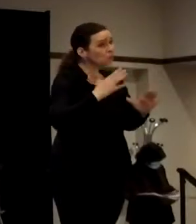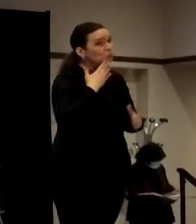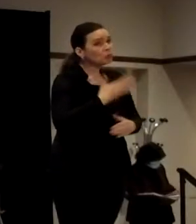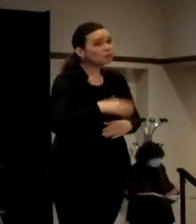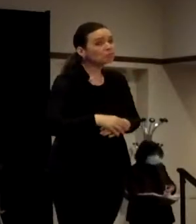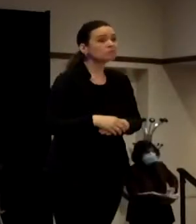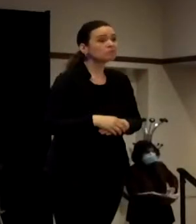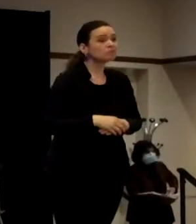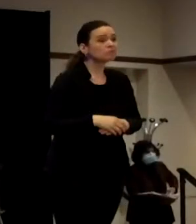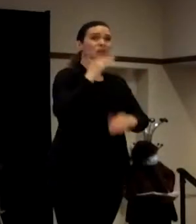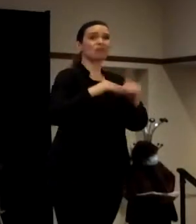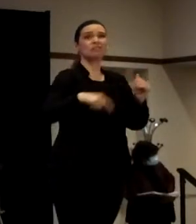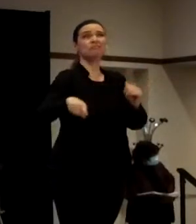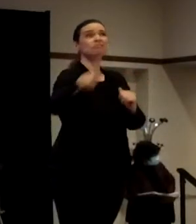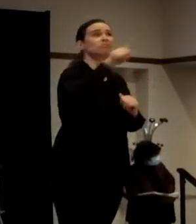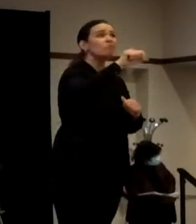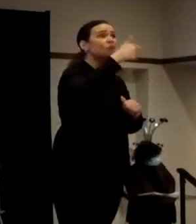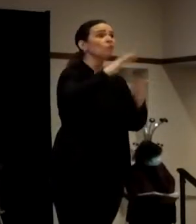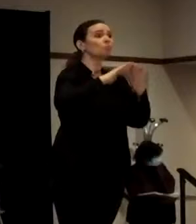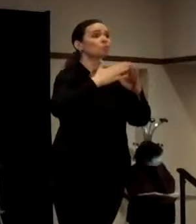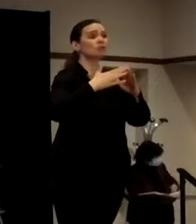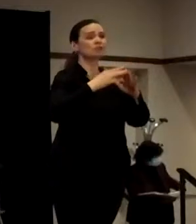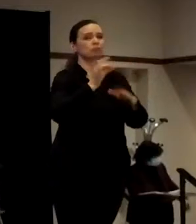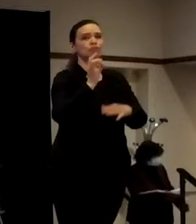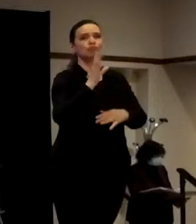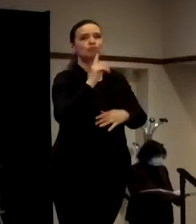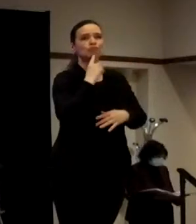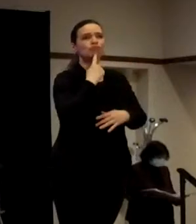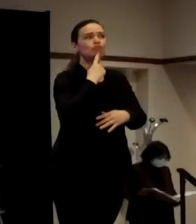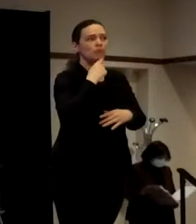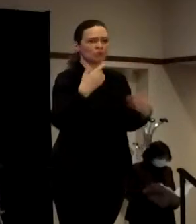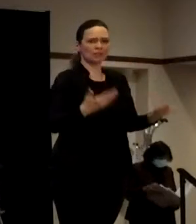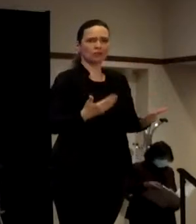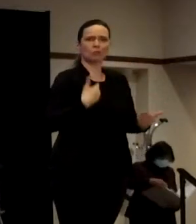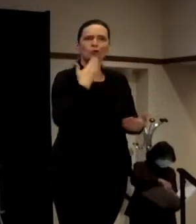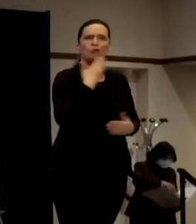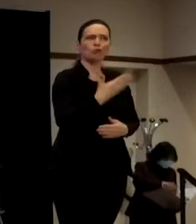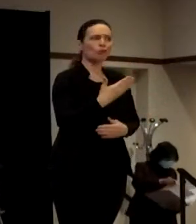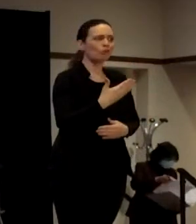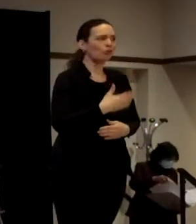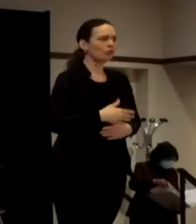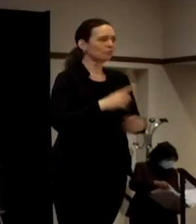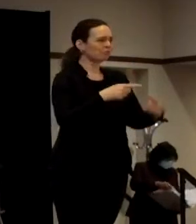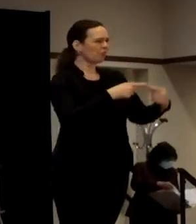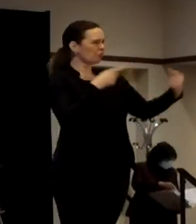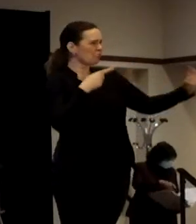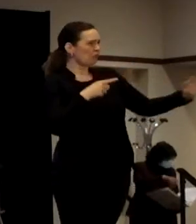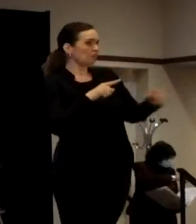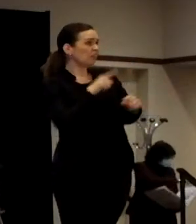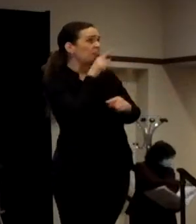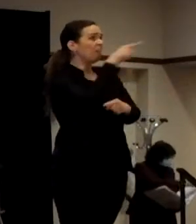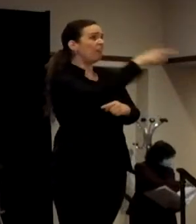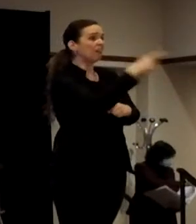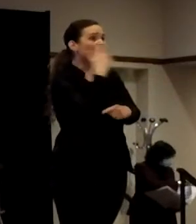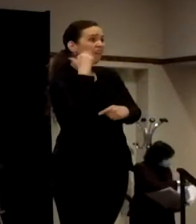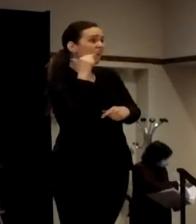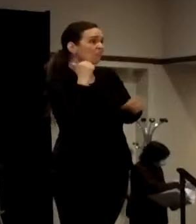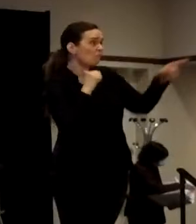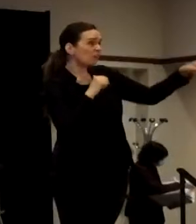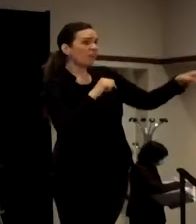So we're doing, and if you compare ourselves to areas across the country, we are blowing them out of the water. That's really